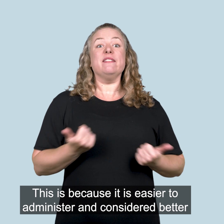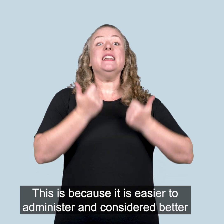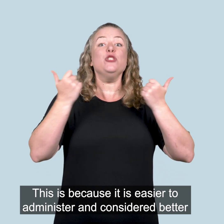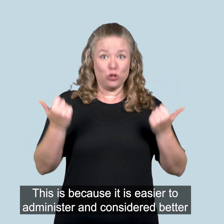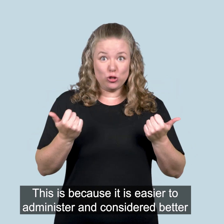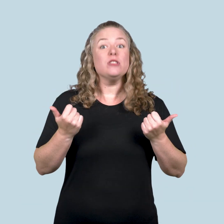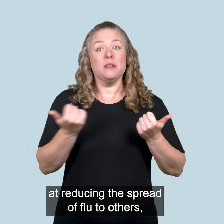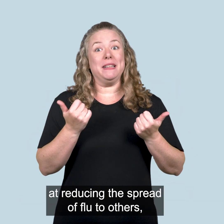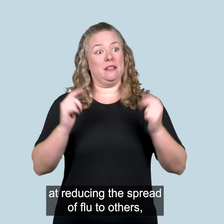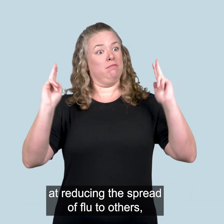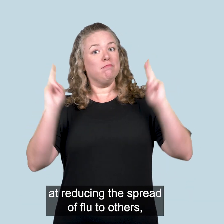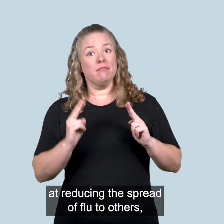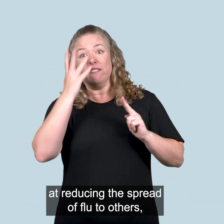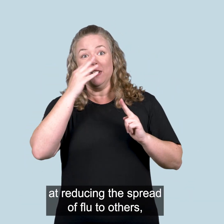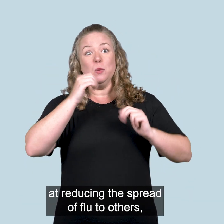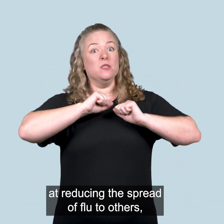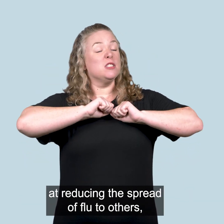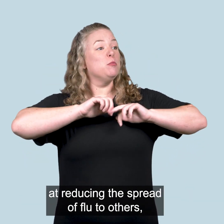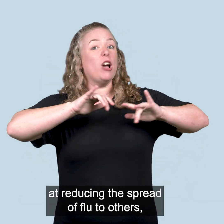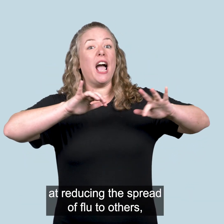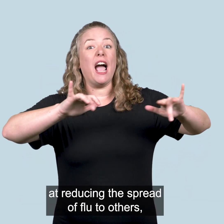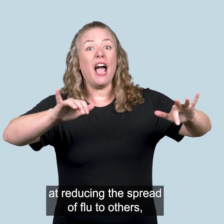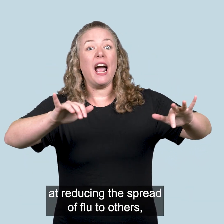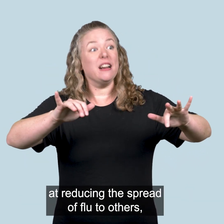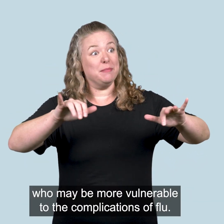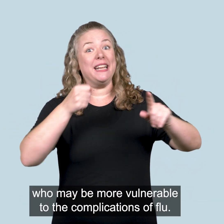easier to administer and considered better at reducing the spread of flu to